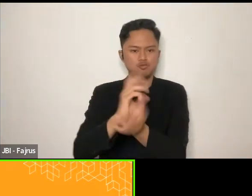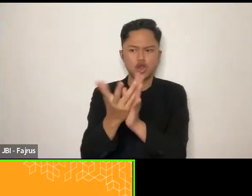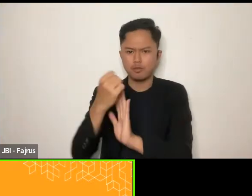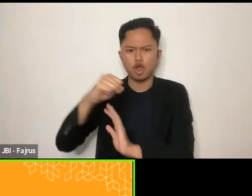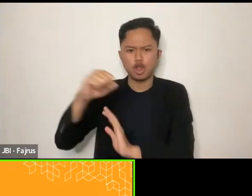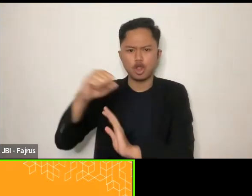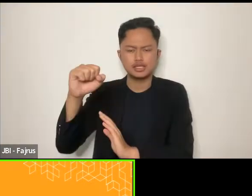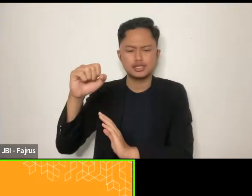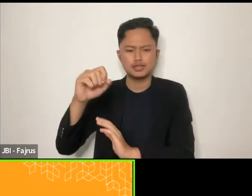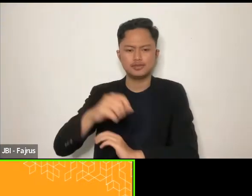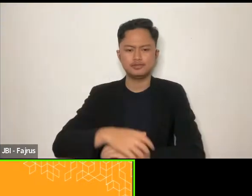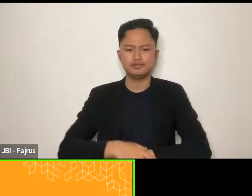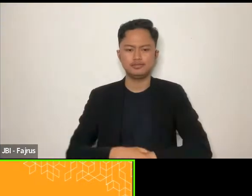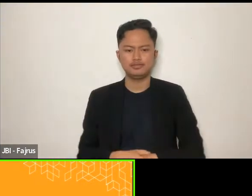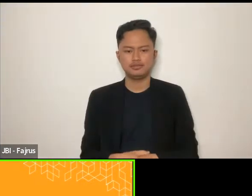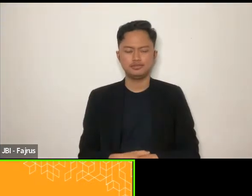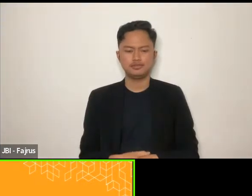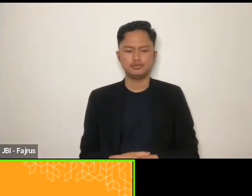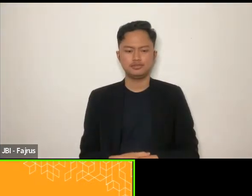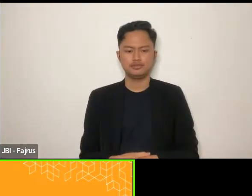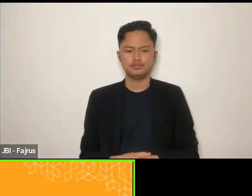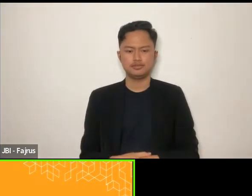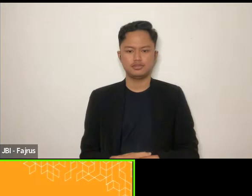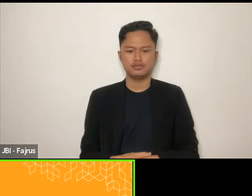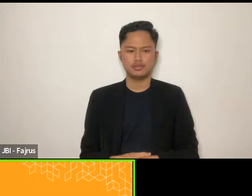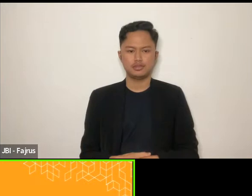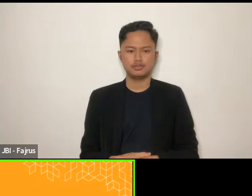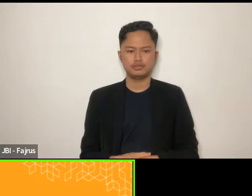also happening in several cities as well.